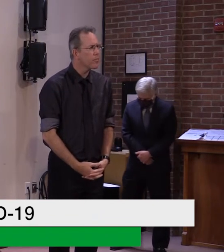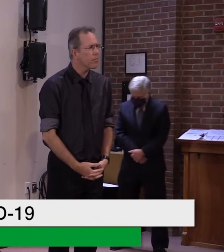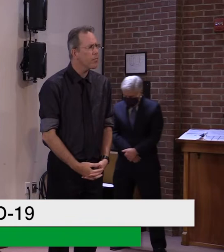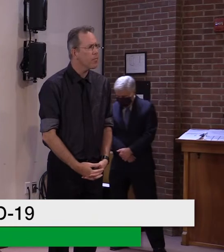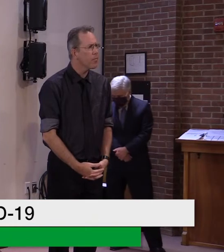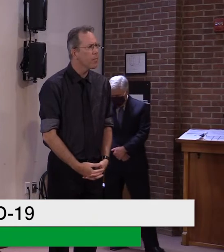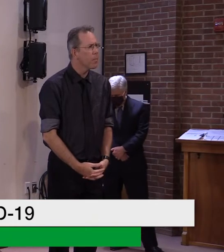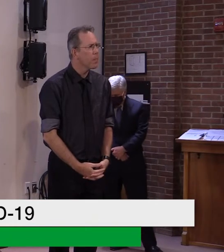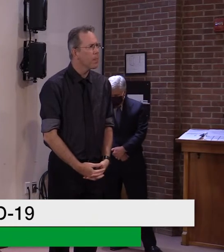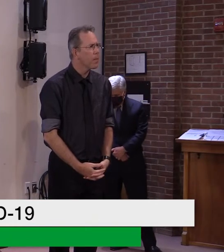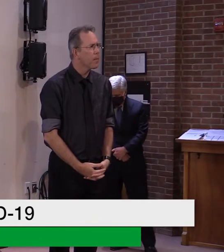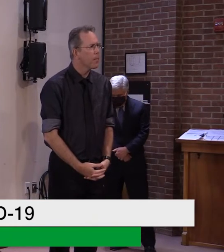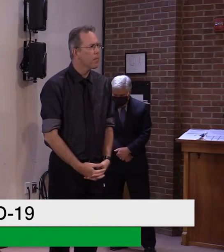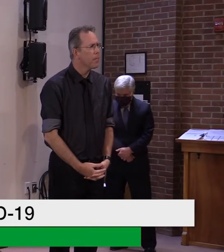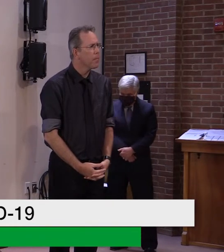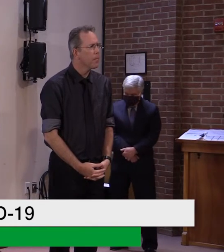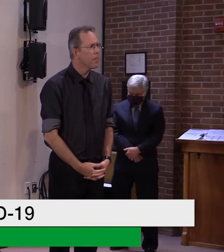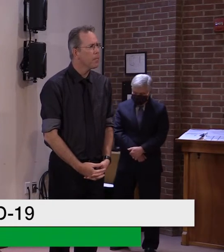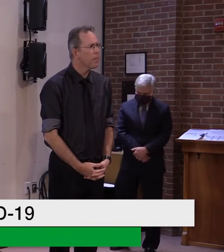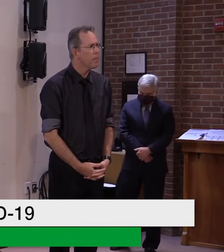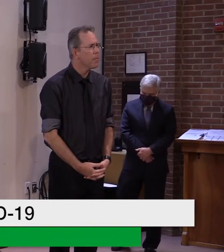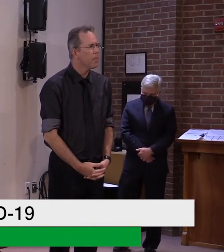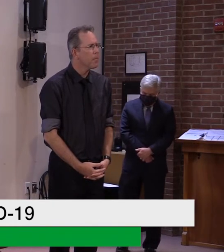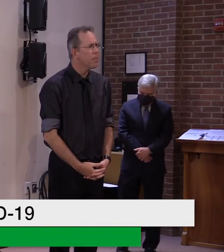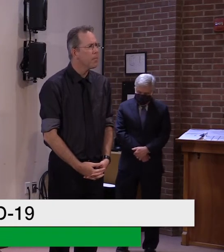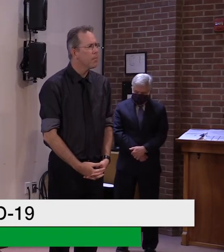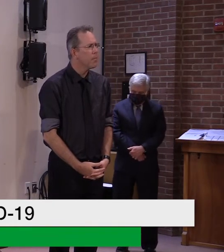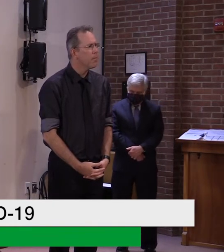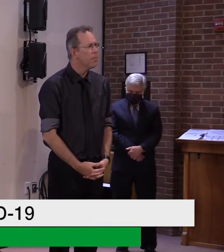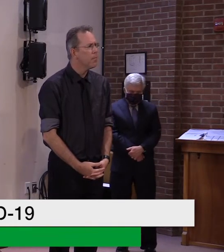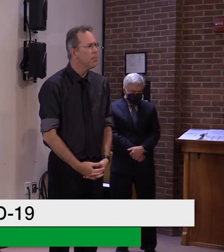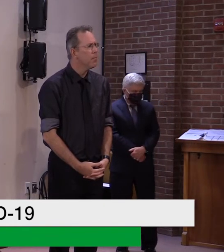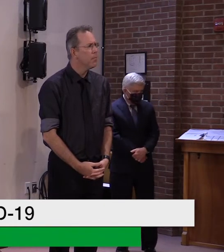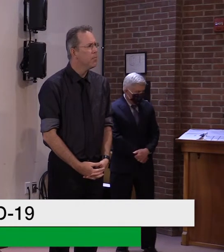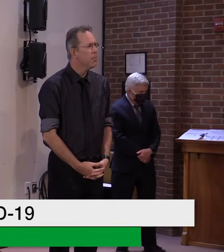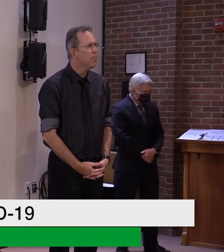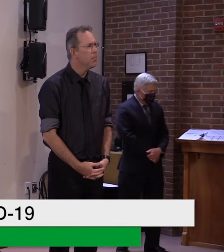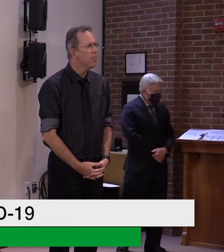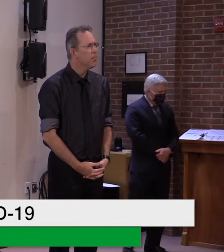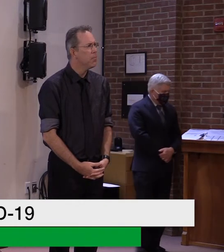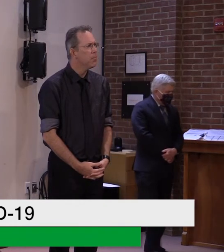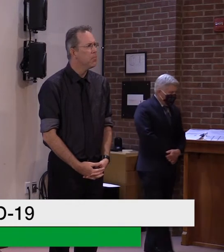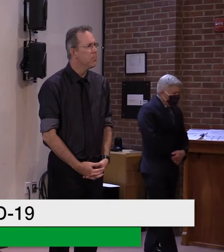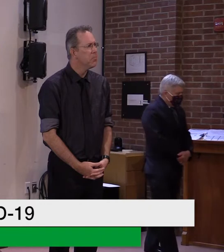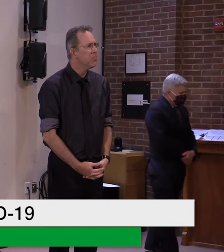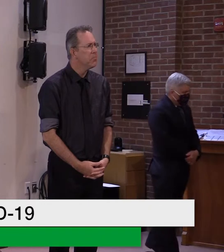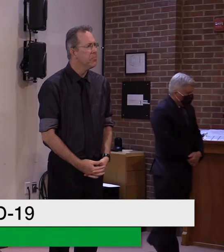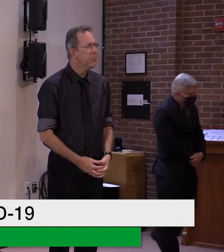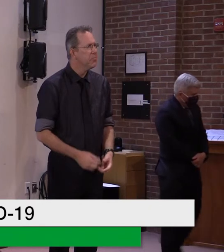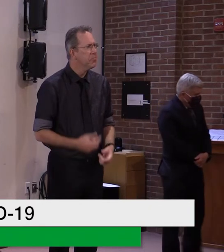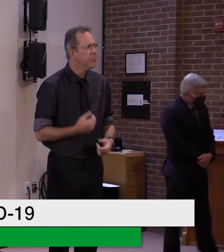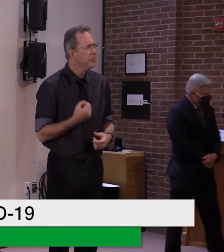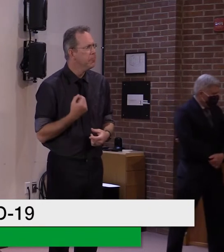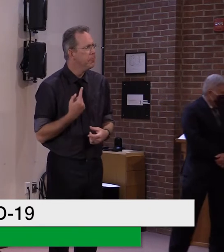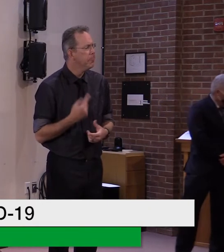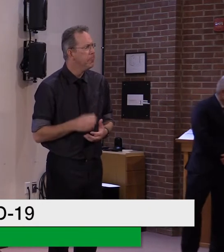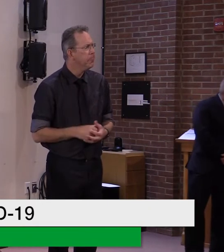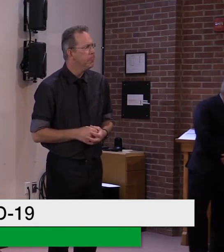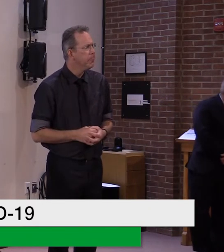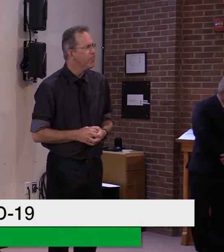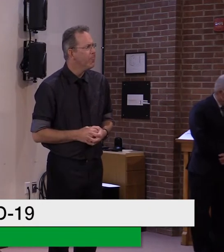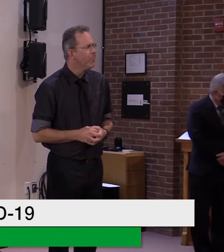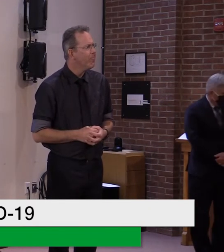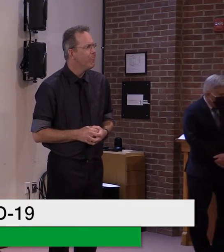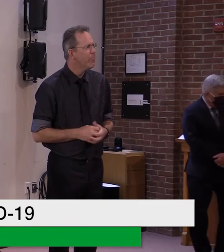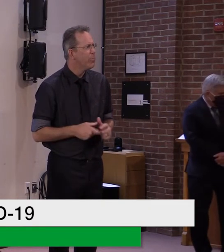real climate race given the metabolism issues and also maybe he can explain again why the